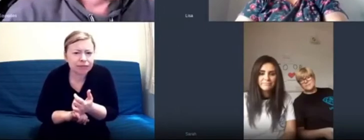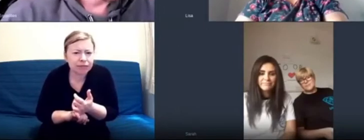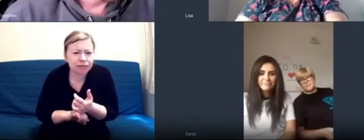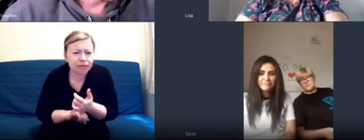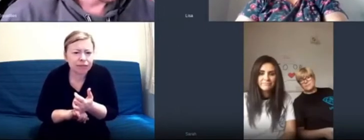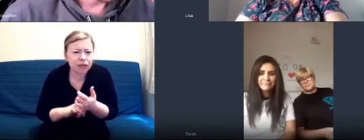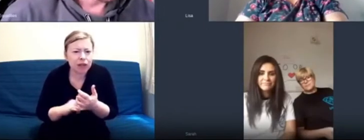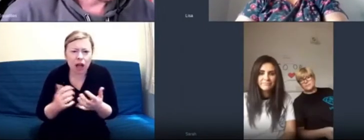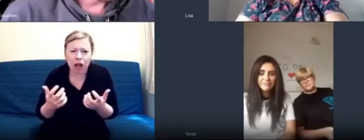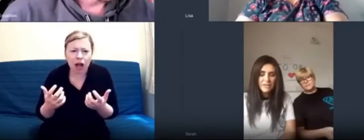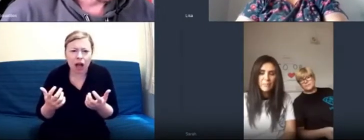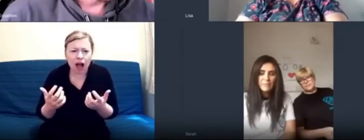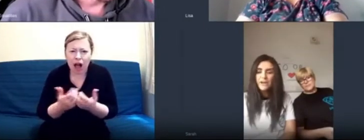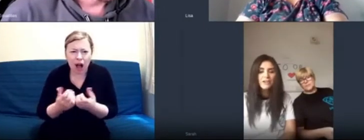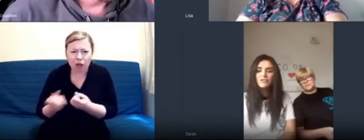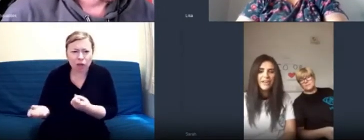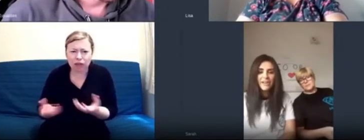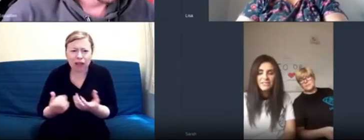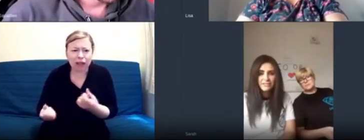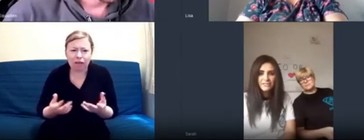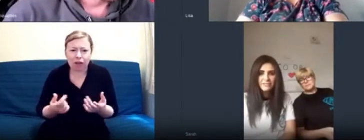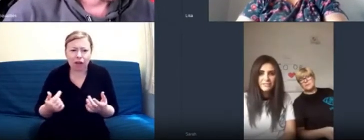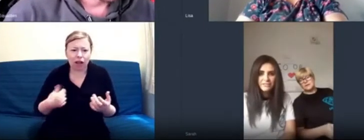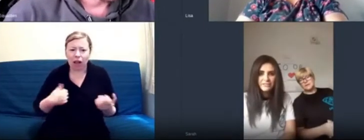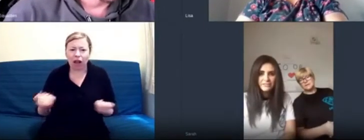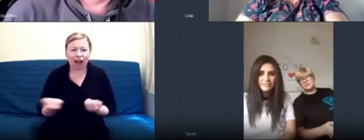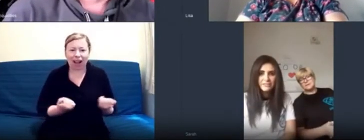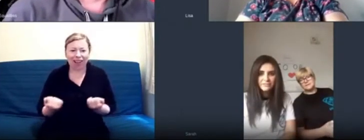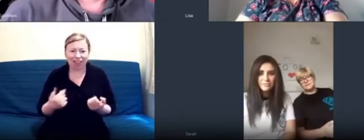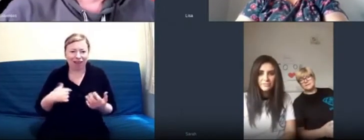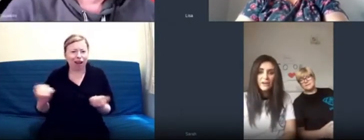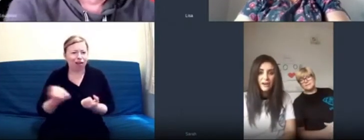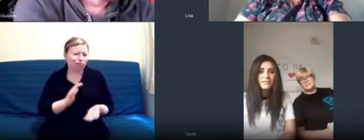You're on transport, you're doing this directly. Our car's wrecked.